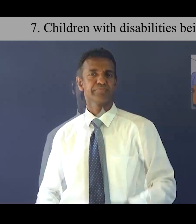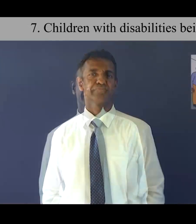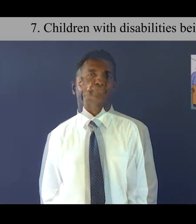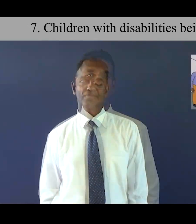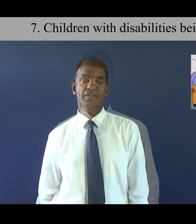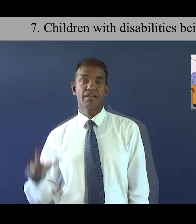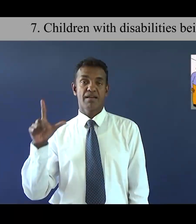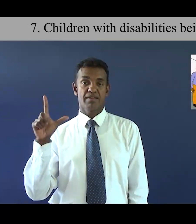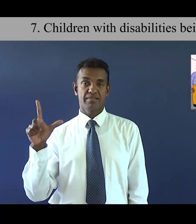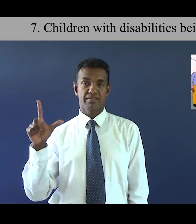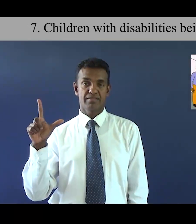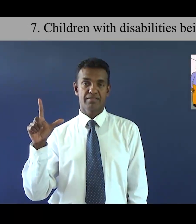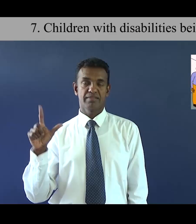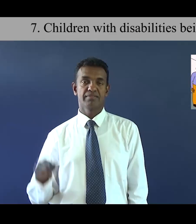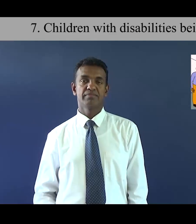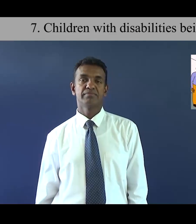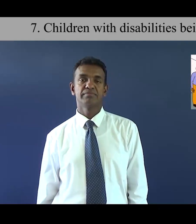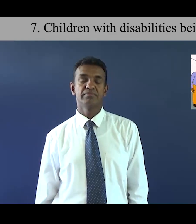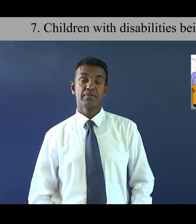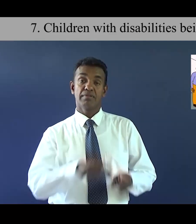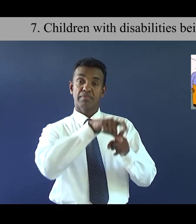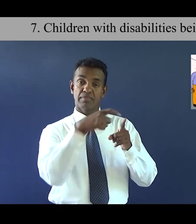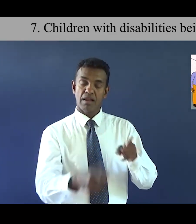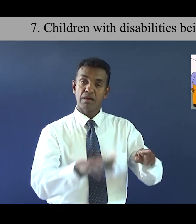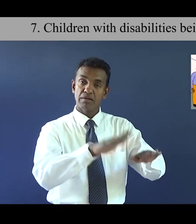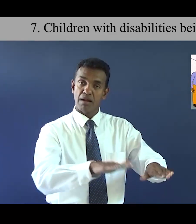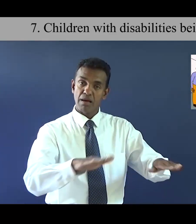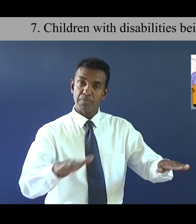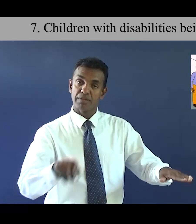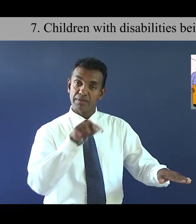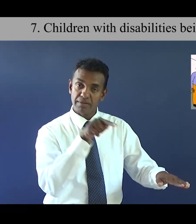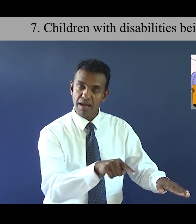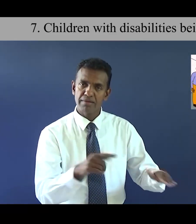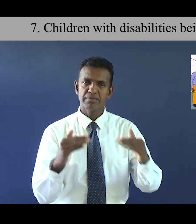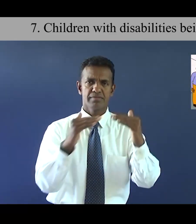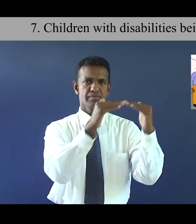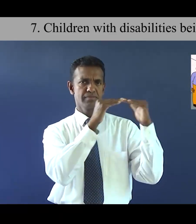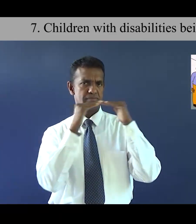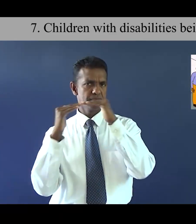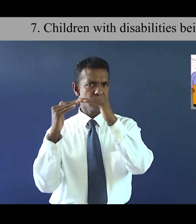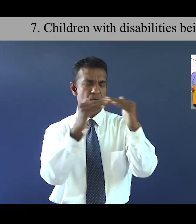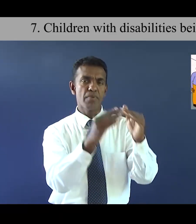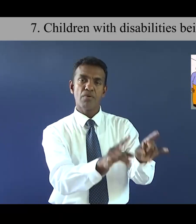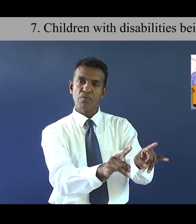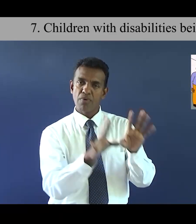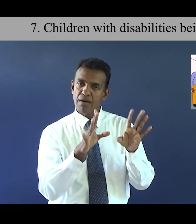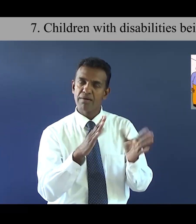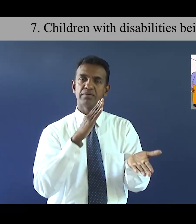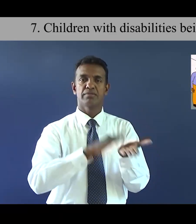Children with disabilities being treated equally. Countries agree that